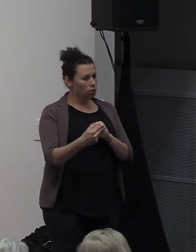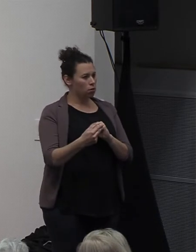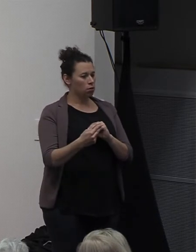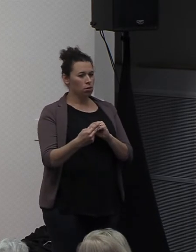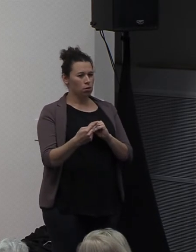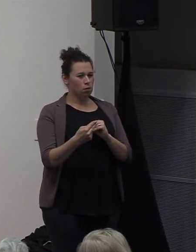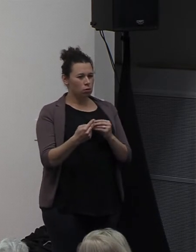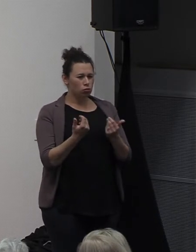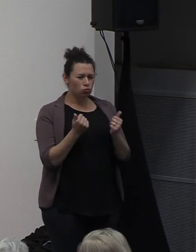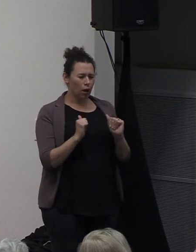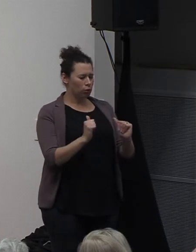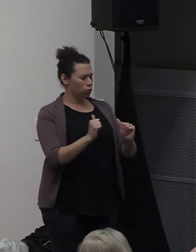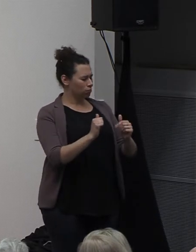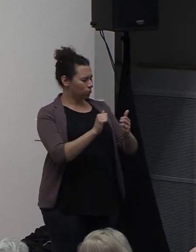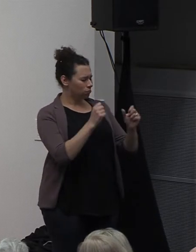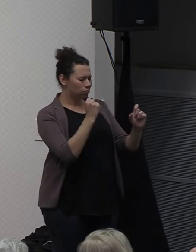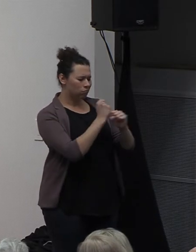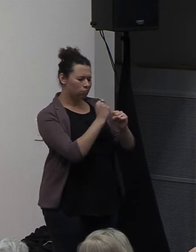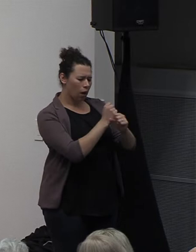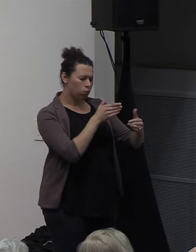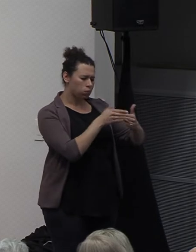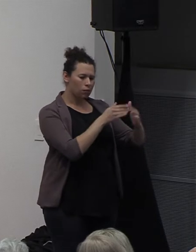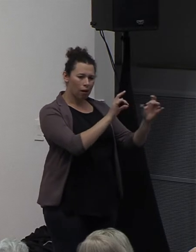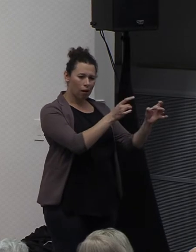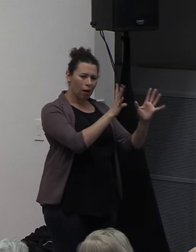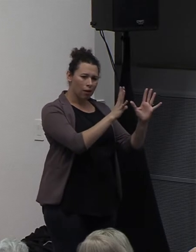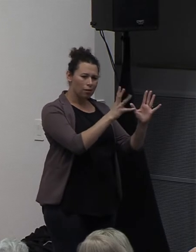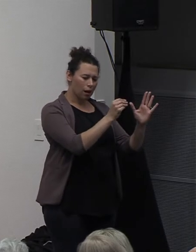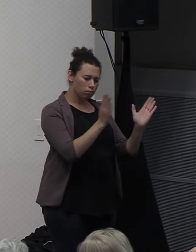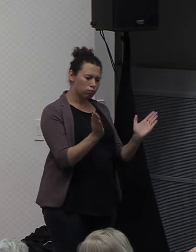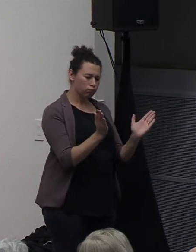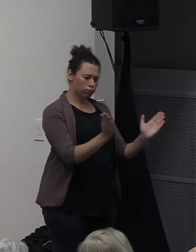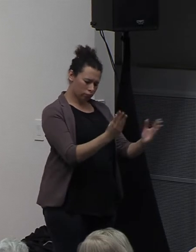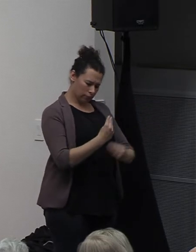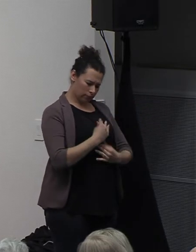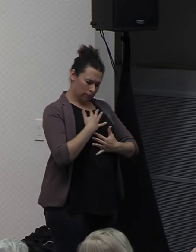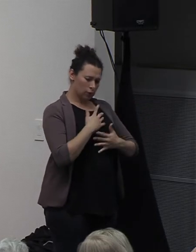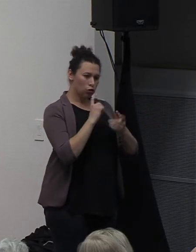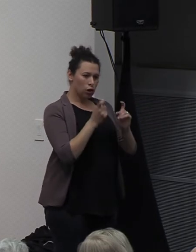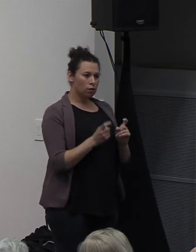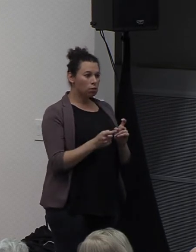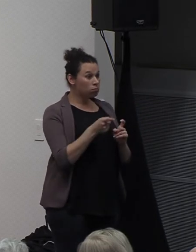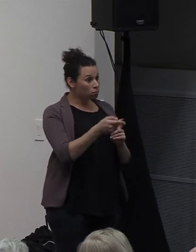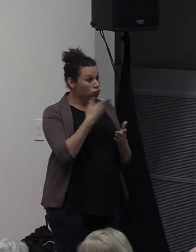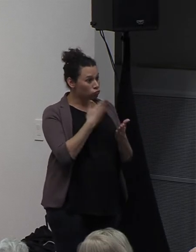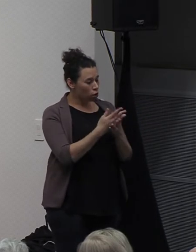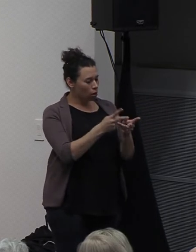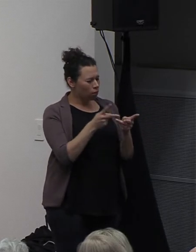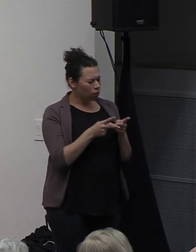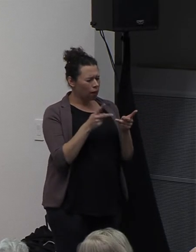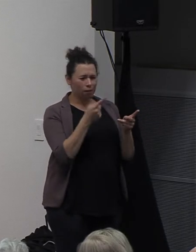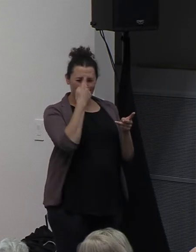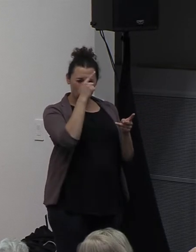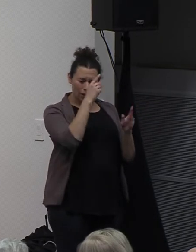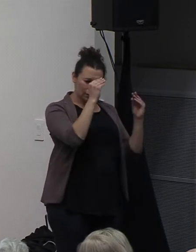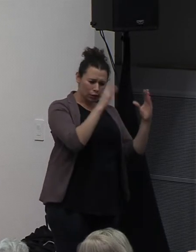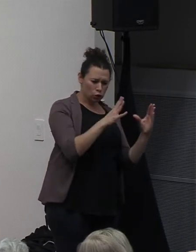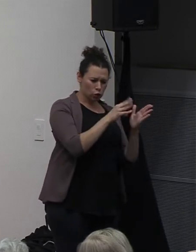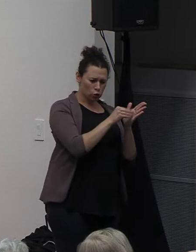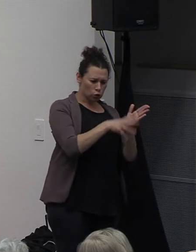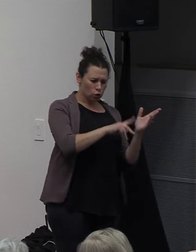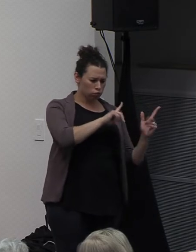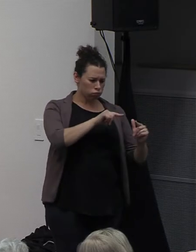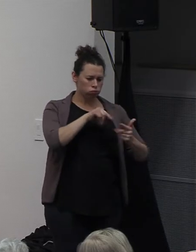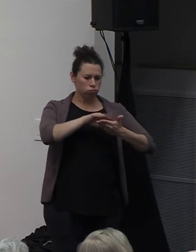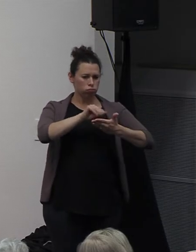promote understanding, and inspire change will be a resource not only for teachers and students, but for all citizens in the state